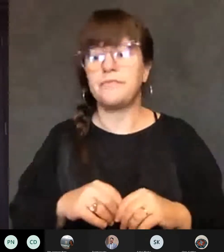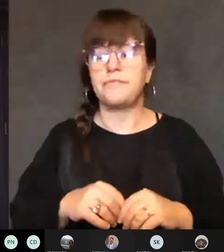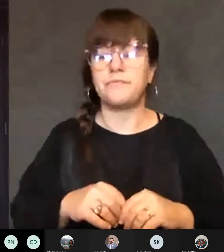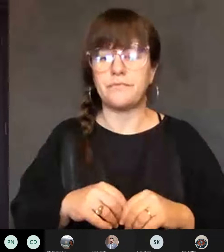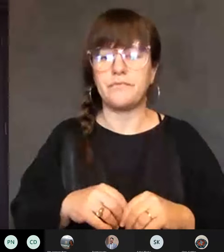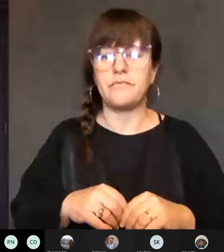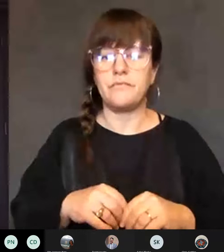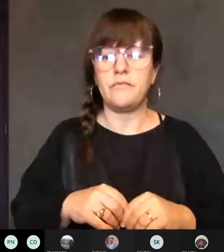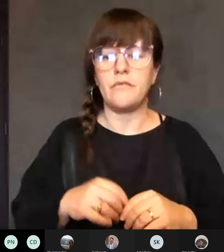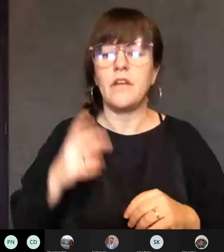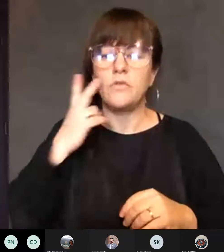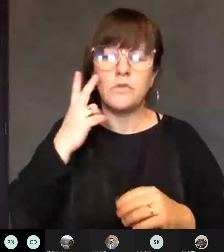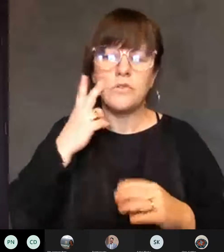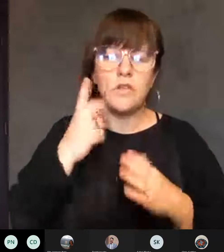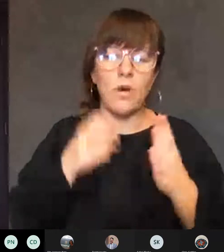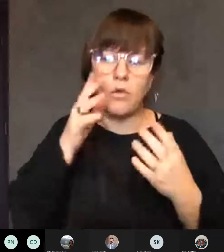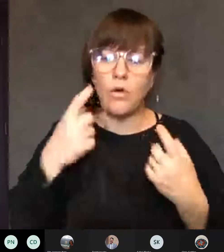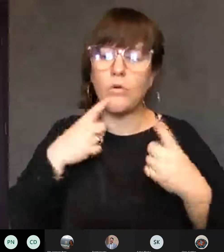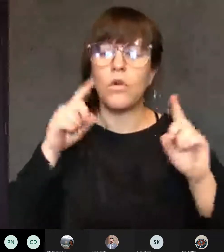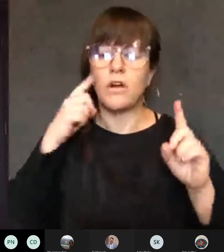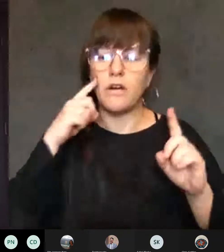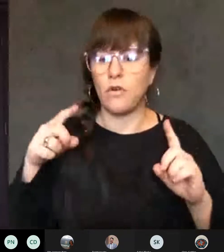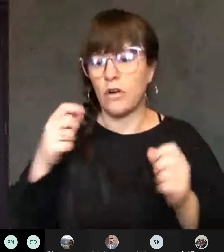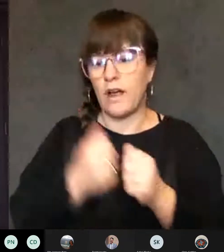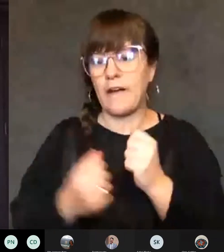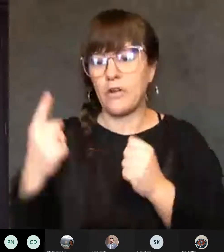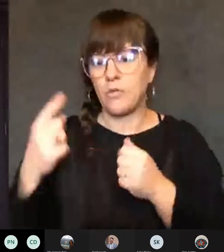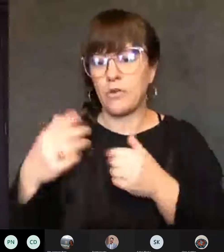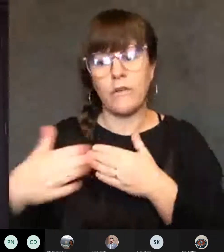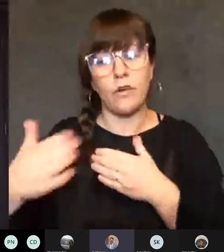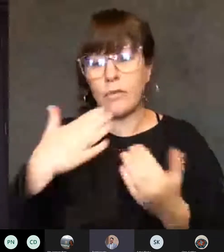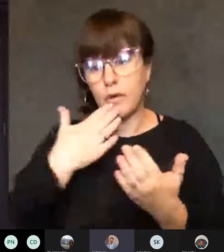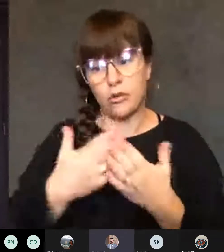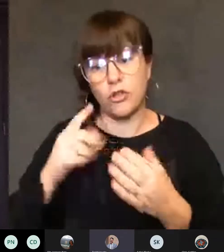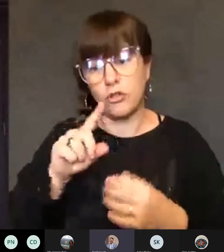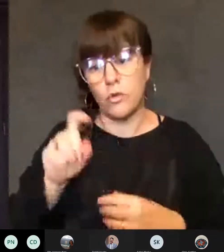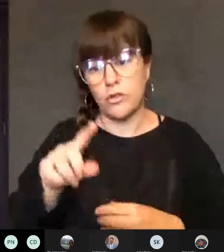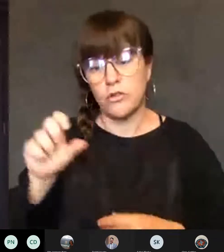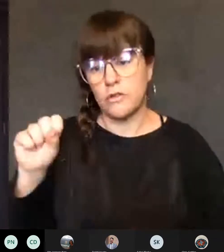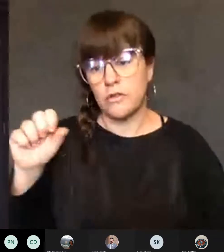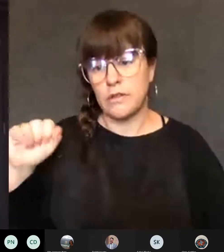going to work for them going forward too. Very good question though.